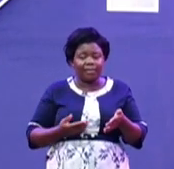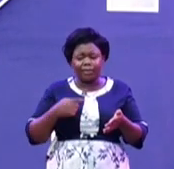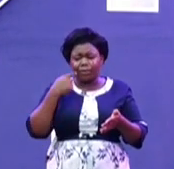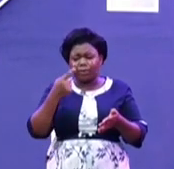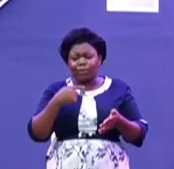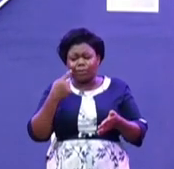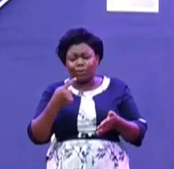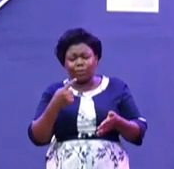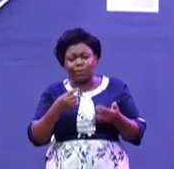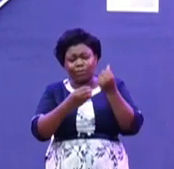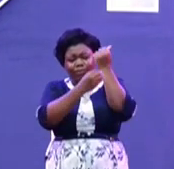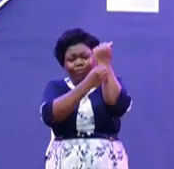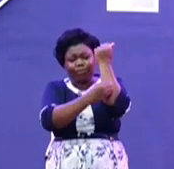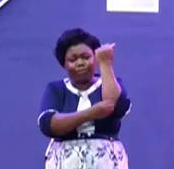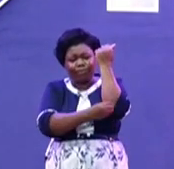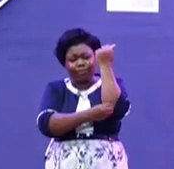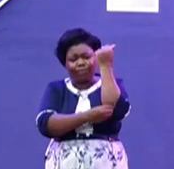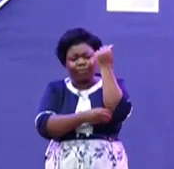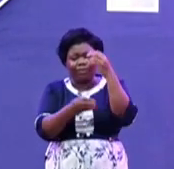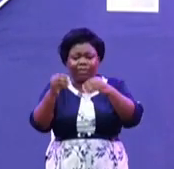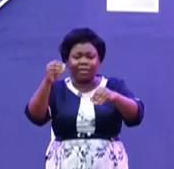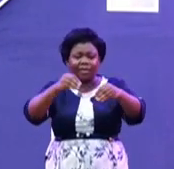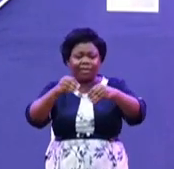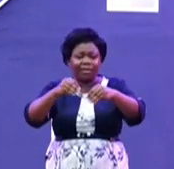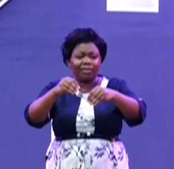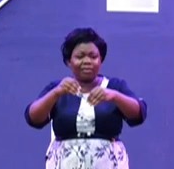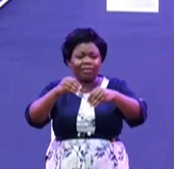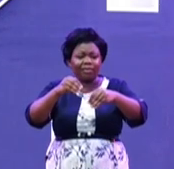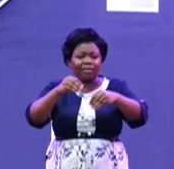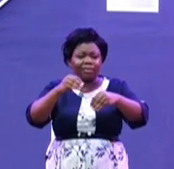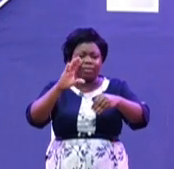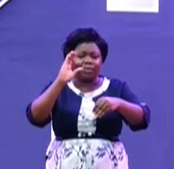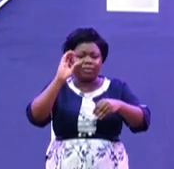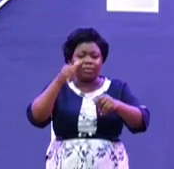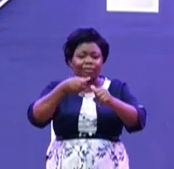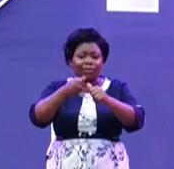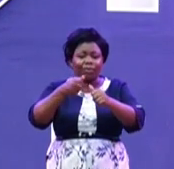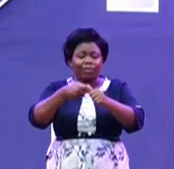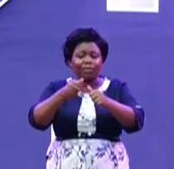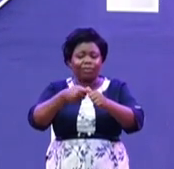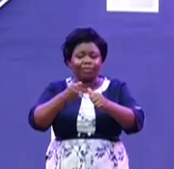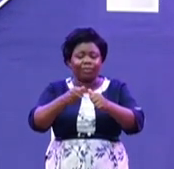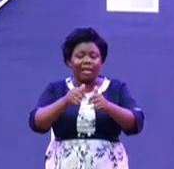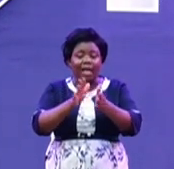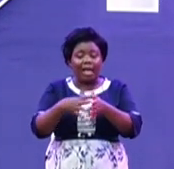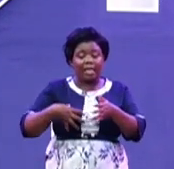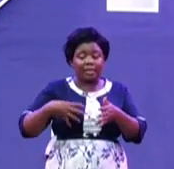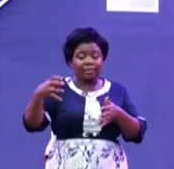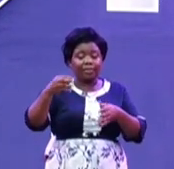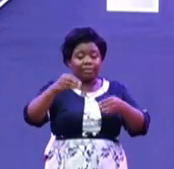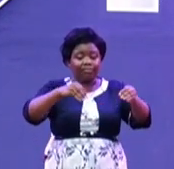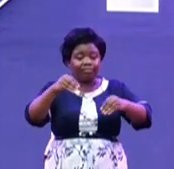omwavu yawaayo zaali gundi epeesa then ne tulaba n'abagaga